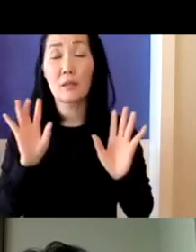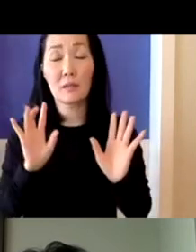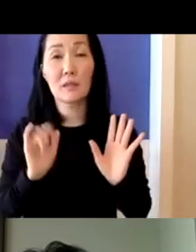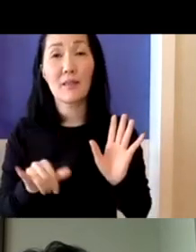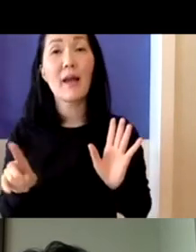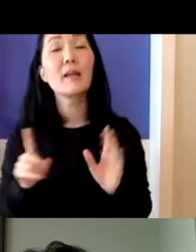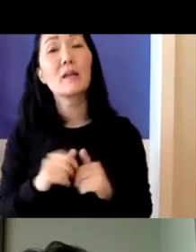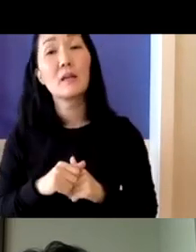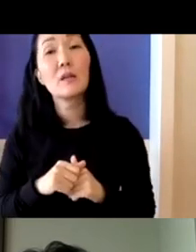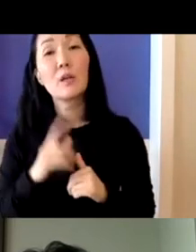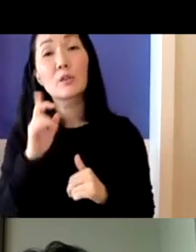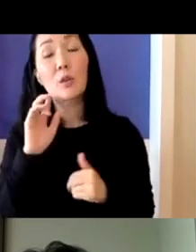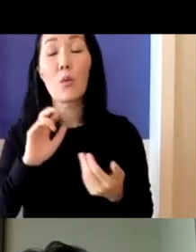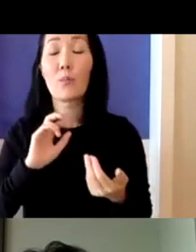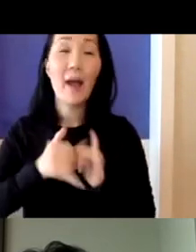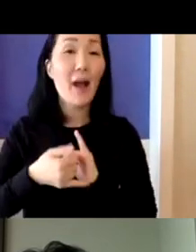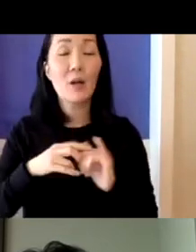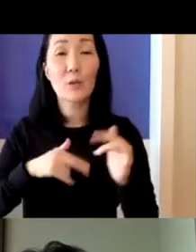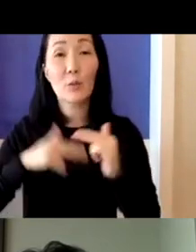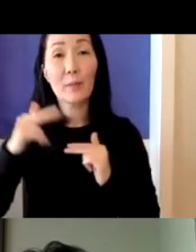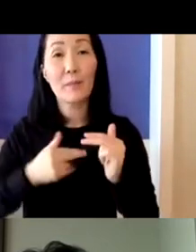faith and trust in the downtown